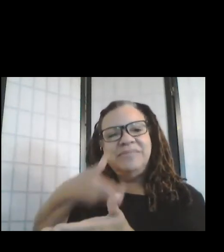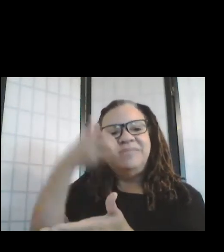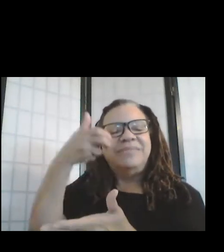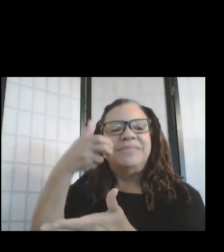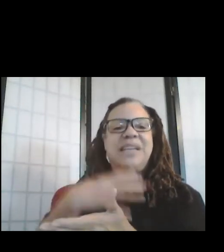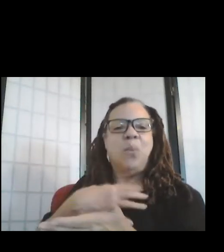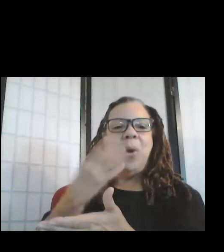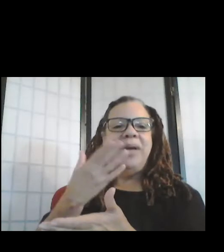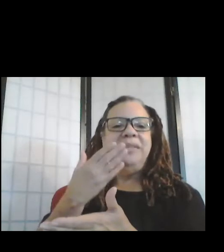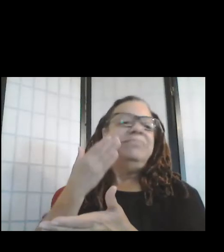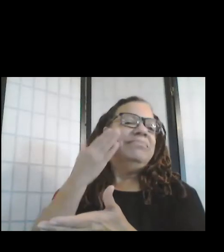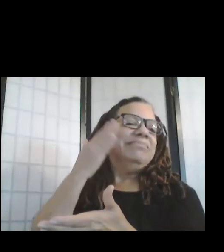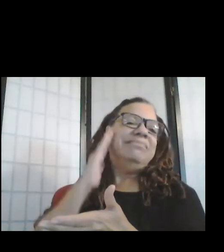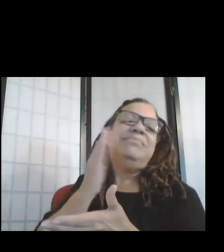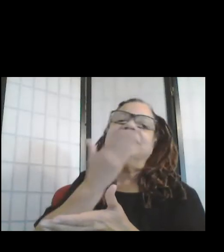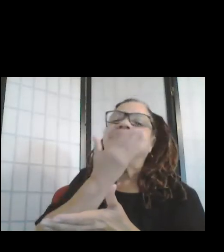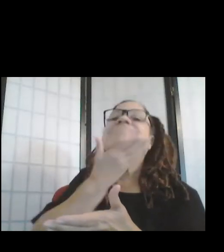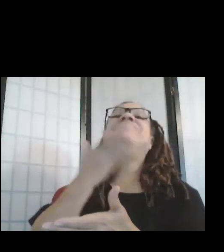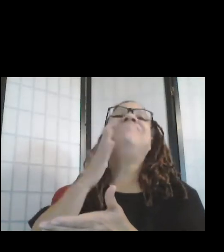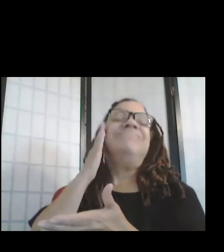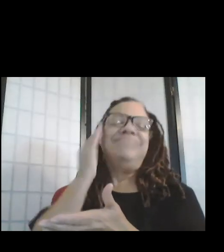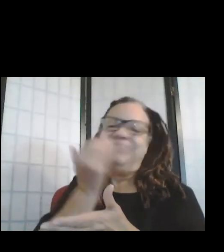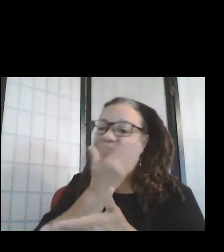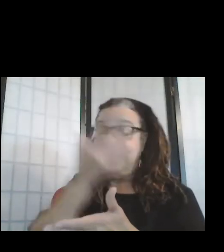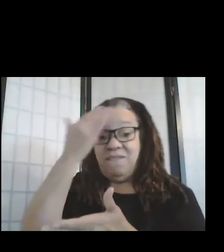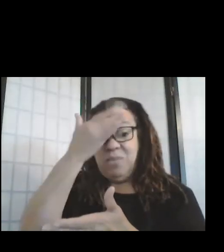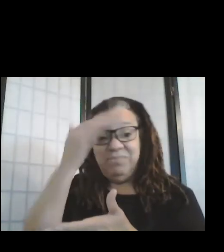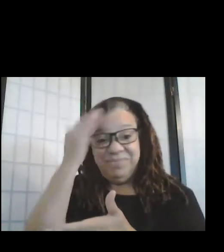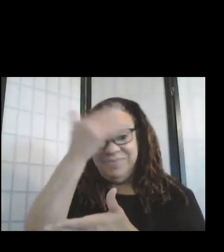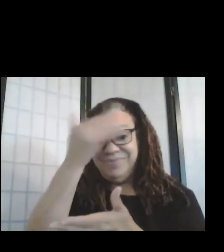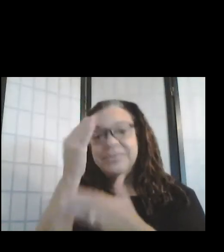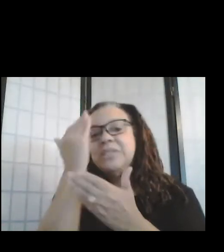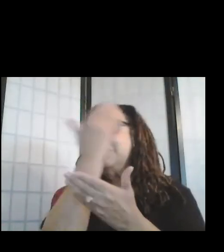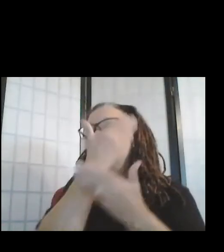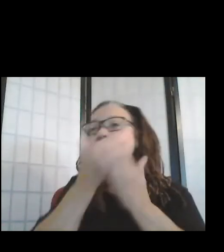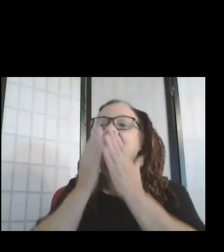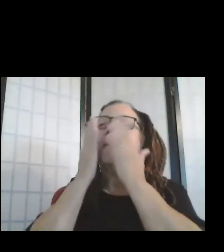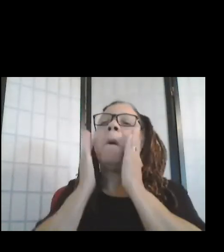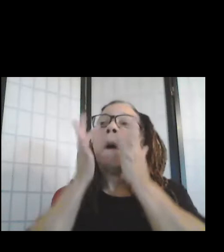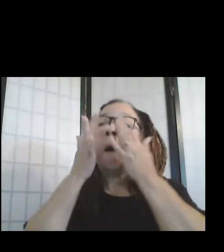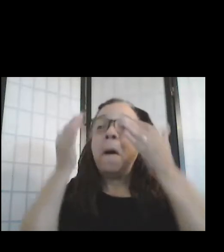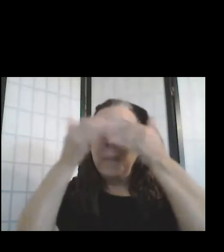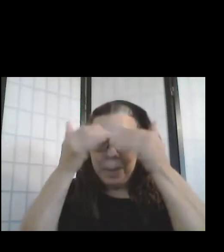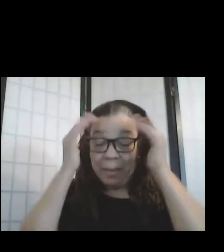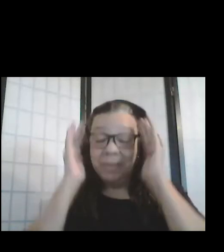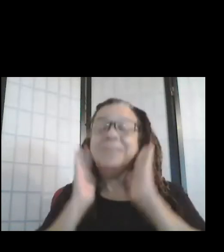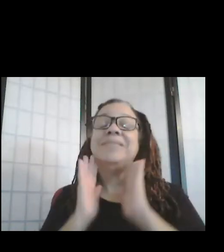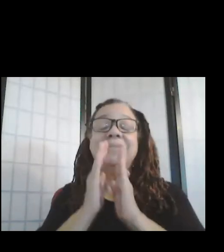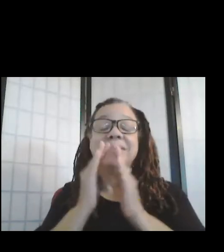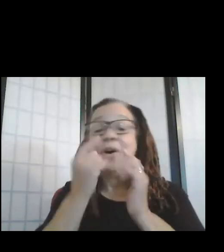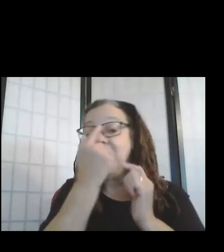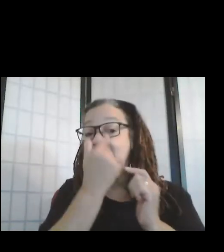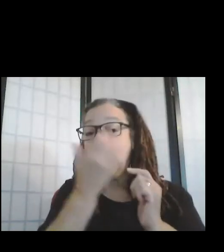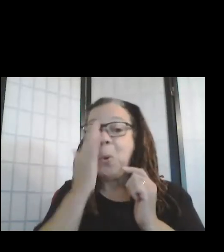whiteness and trowel it onto her cheeks, her forehead, smoothing it over her brow, along the wings of her